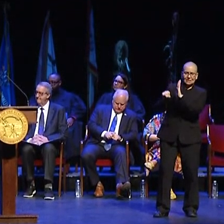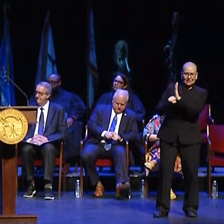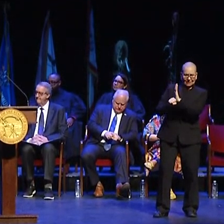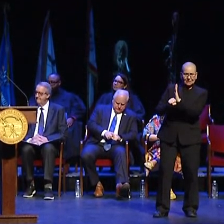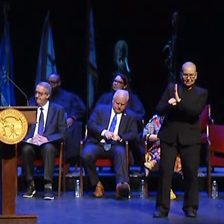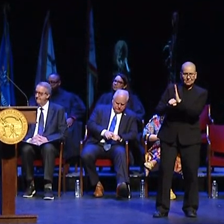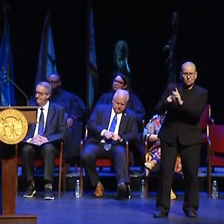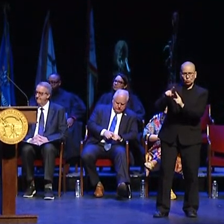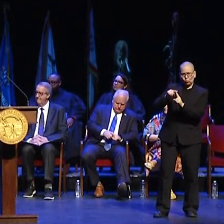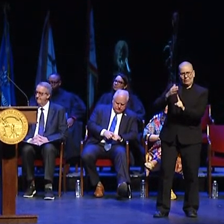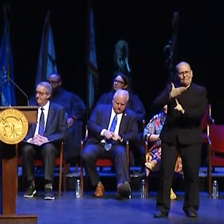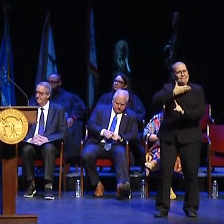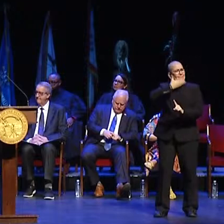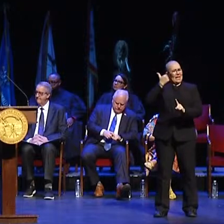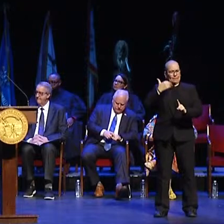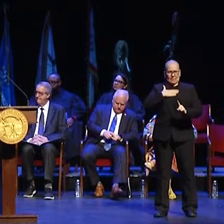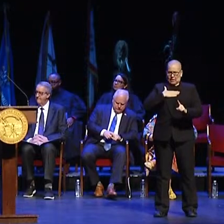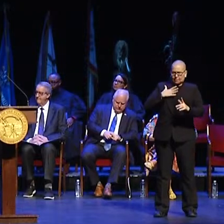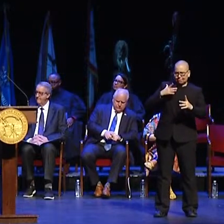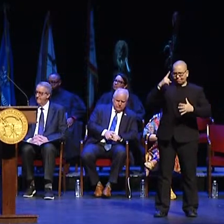to the best of my judgment and ability.